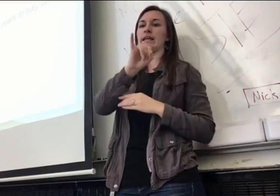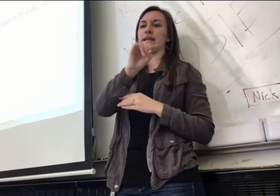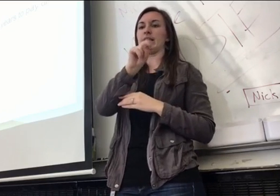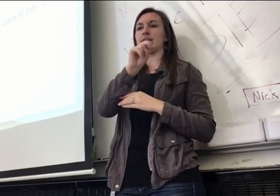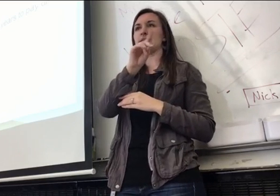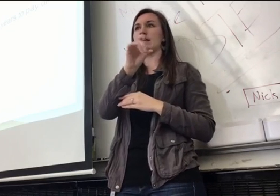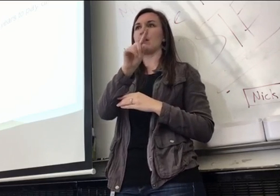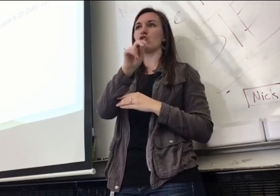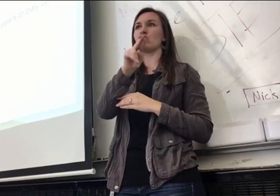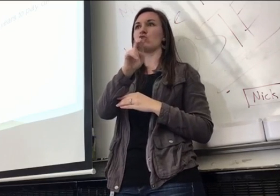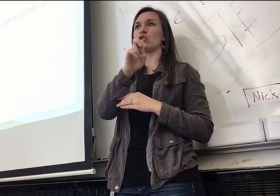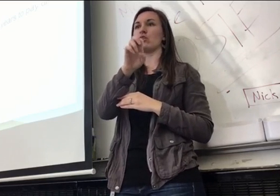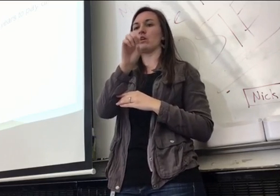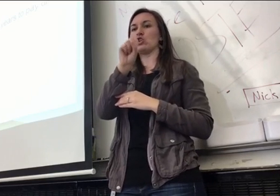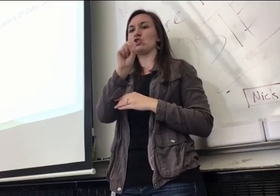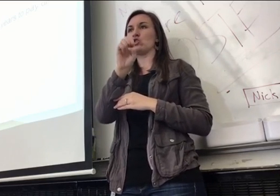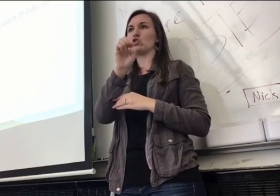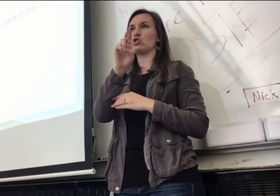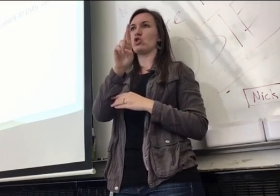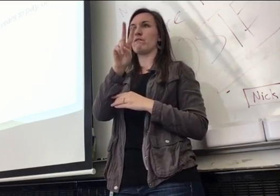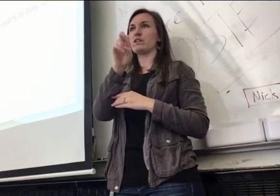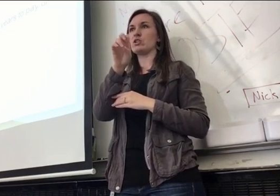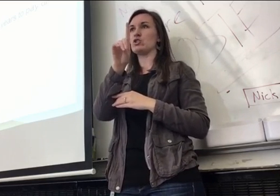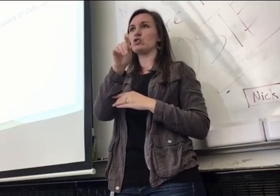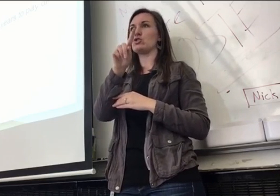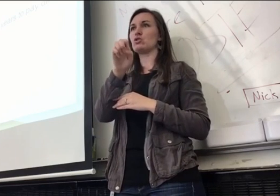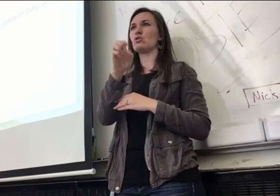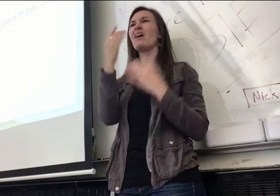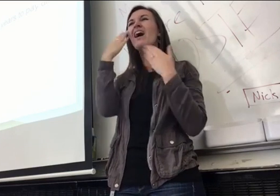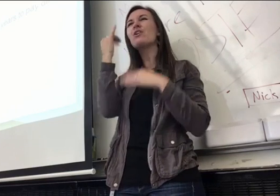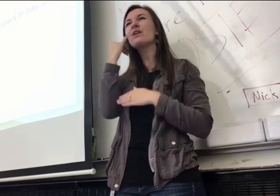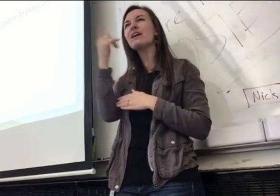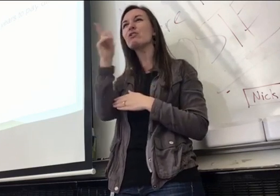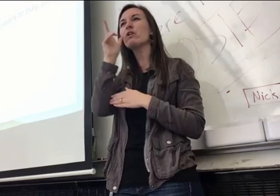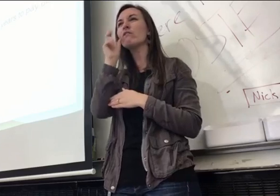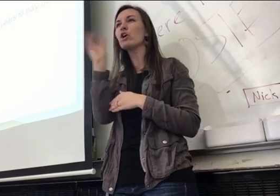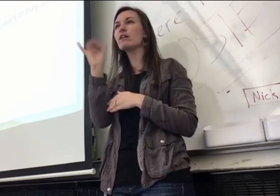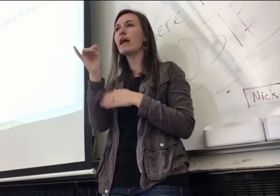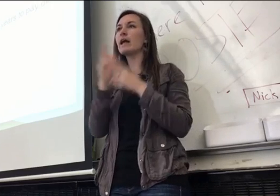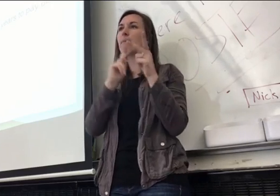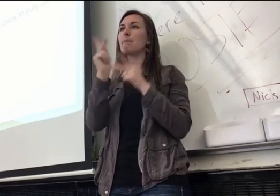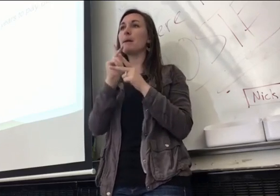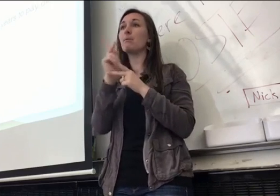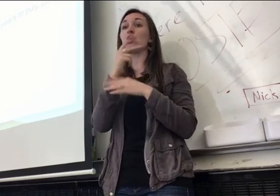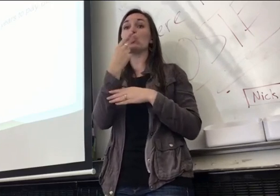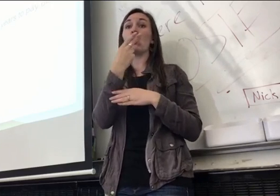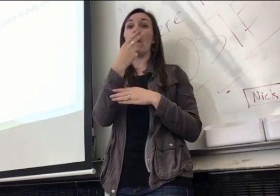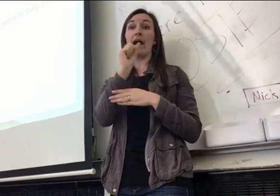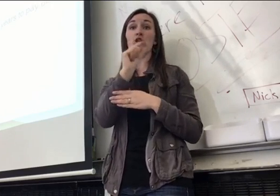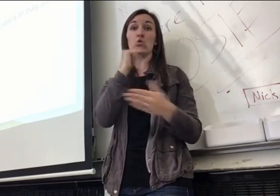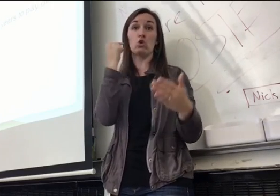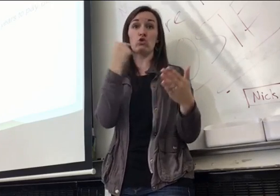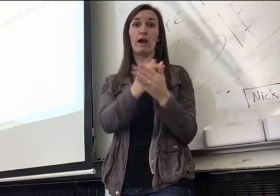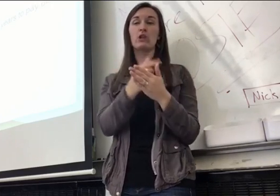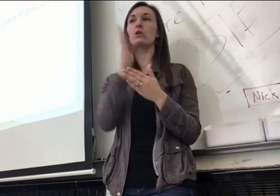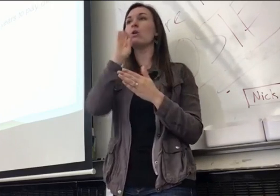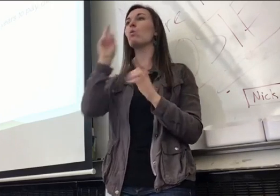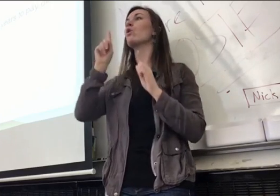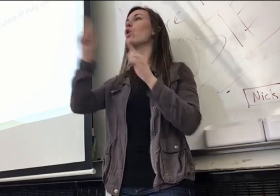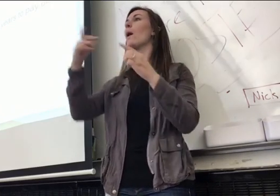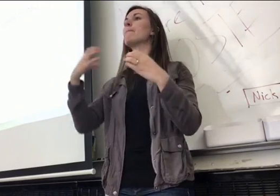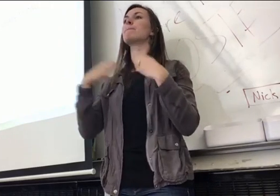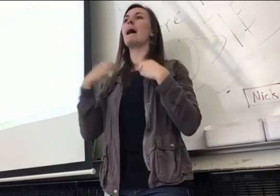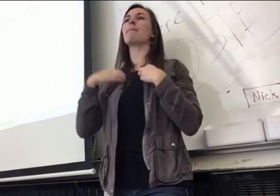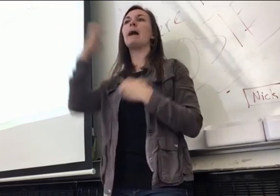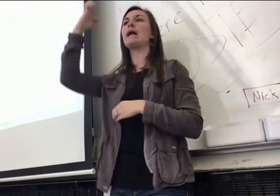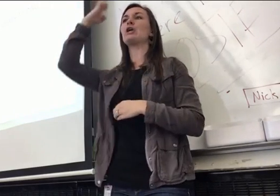I don't know if you guys have ever heard of when people on their gap year after school or in college, they'll go backpack across Europe. You guys heard of people